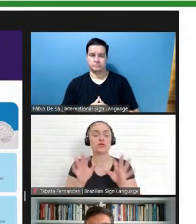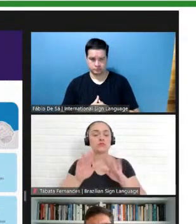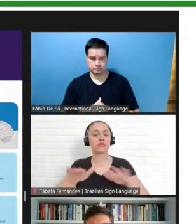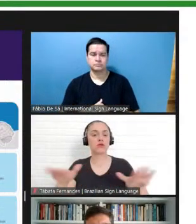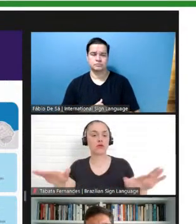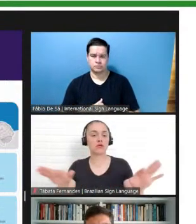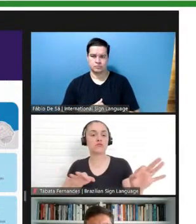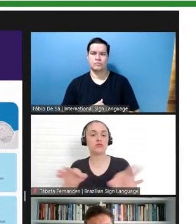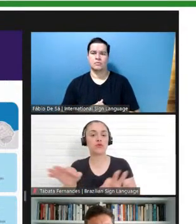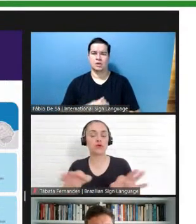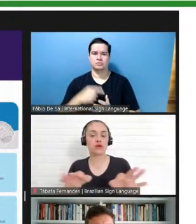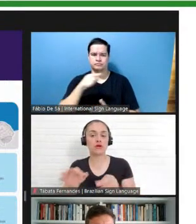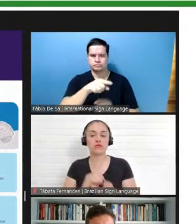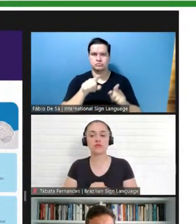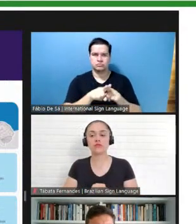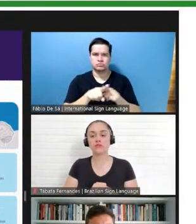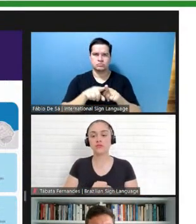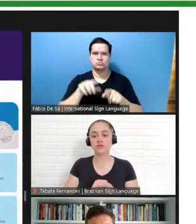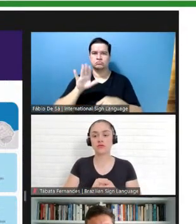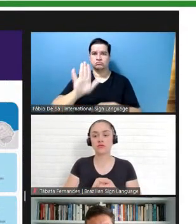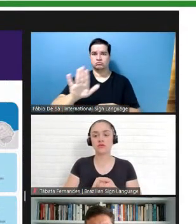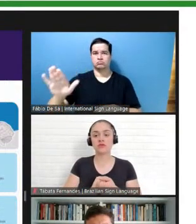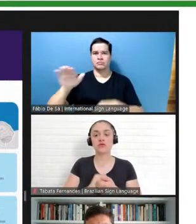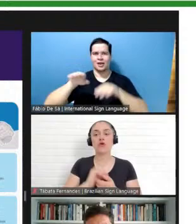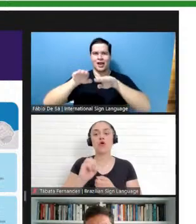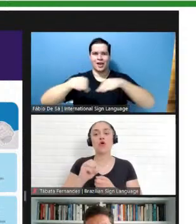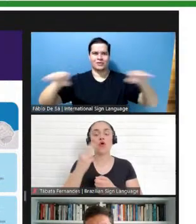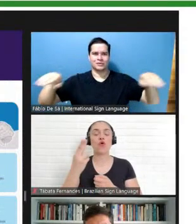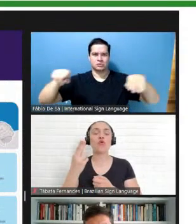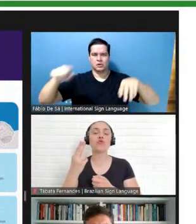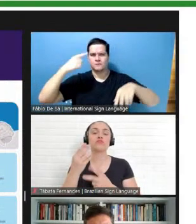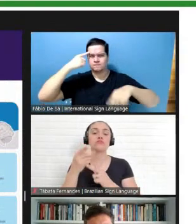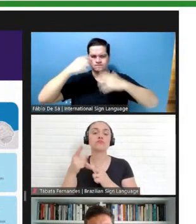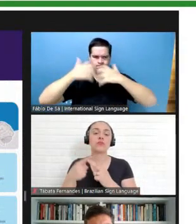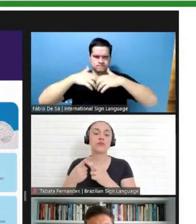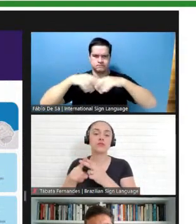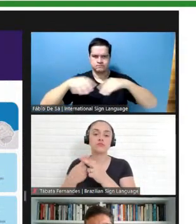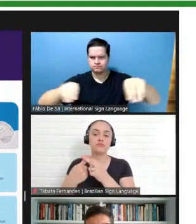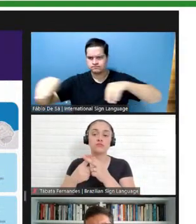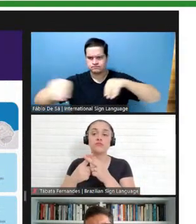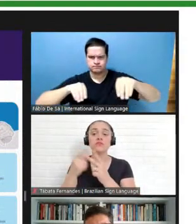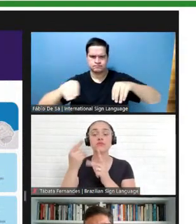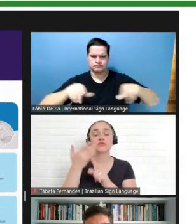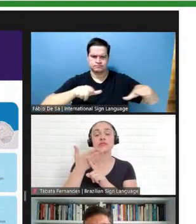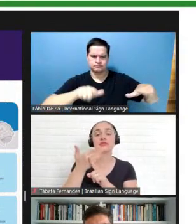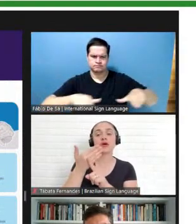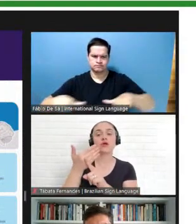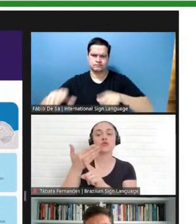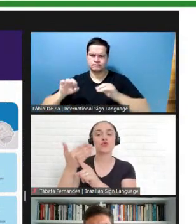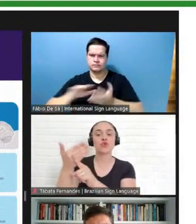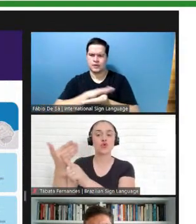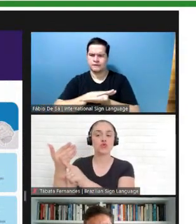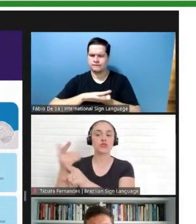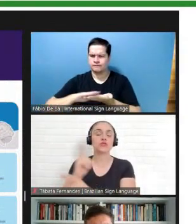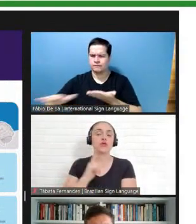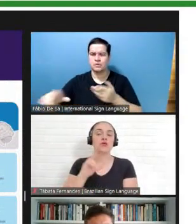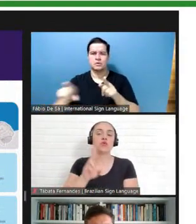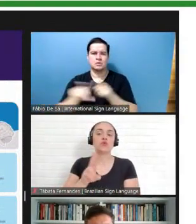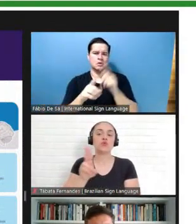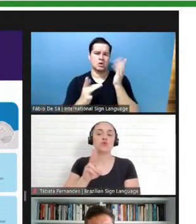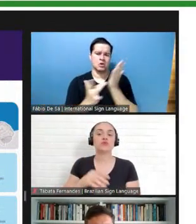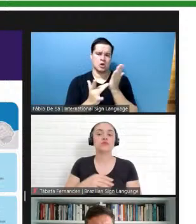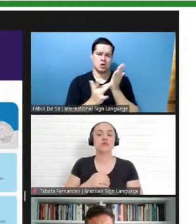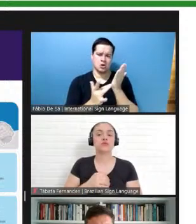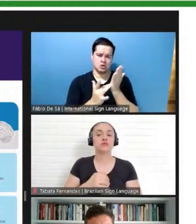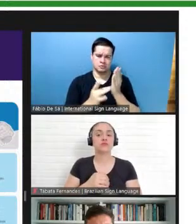and it could be technology tools that we want to bring into the classroom. So the guidelines give us a